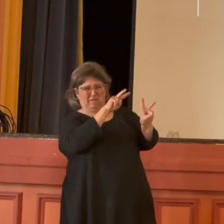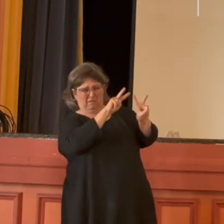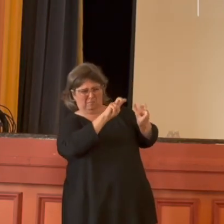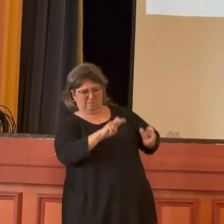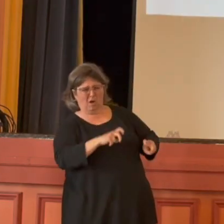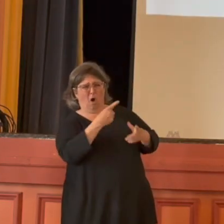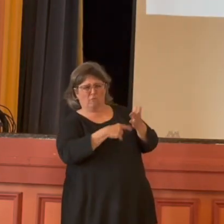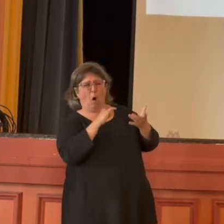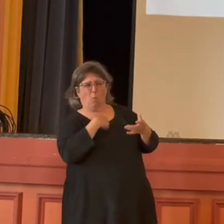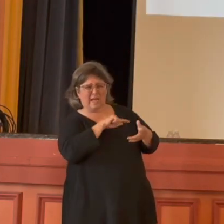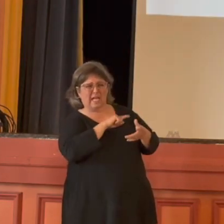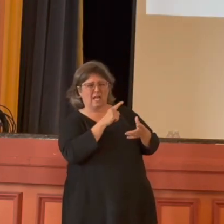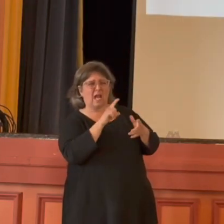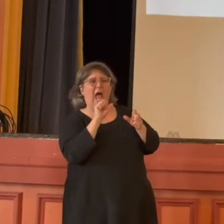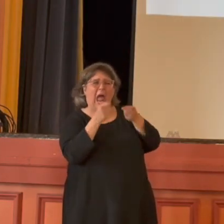50 projects.